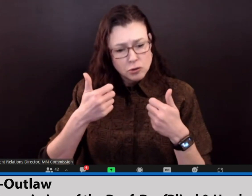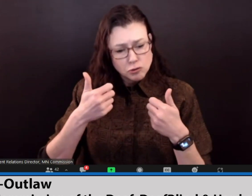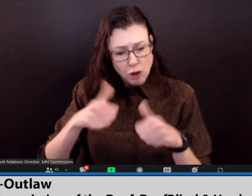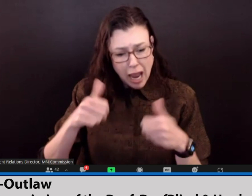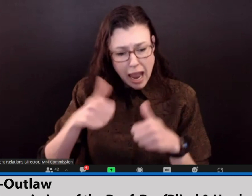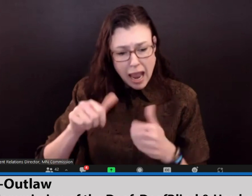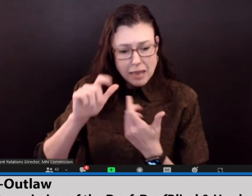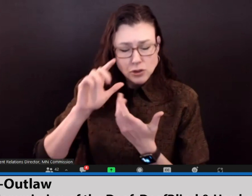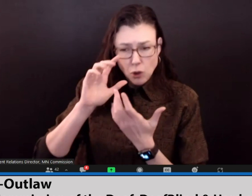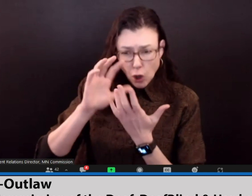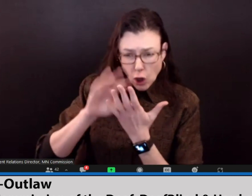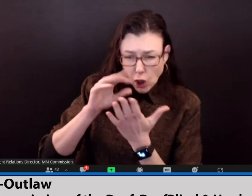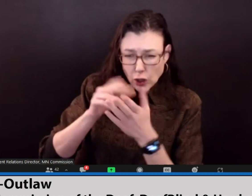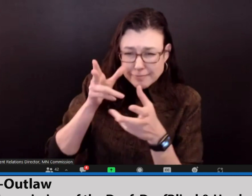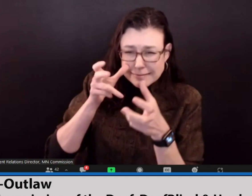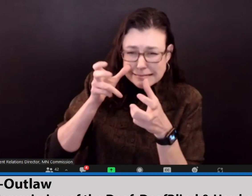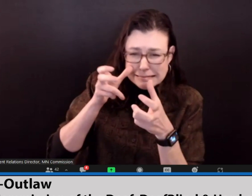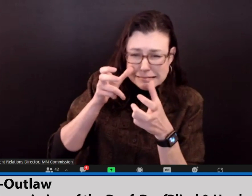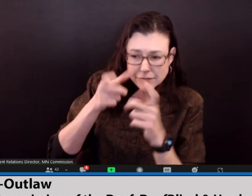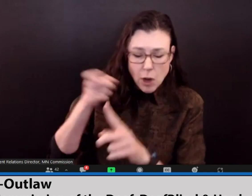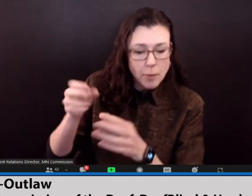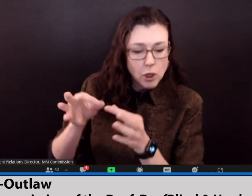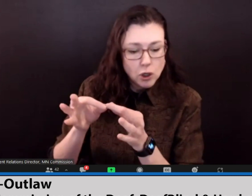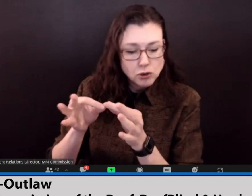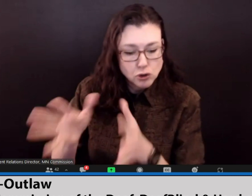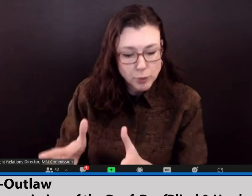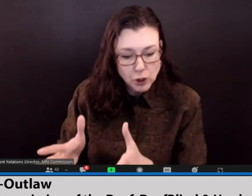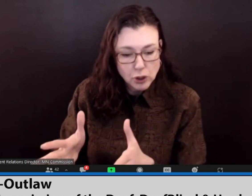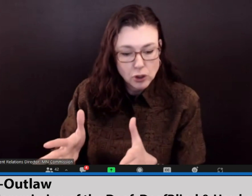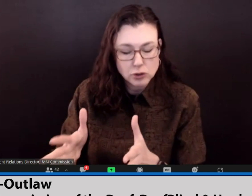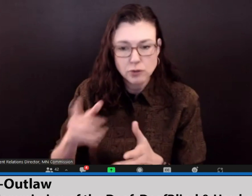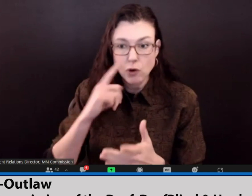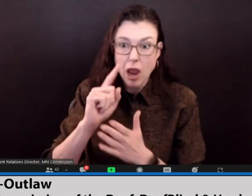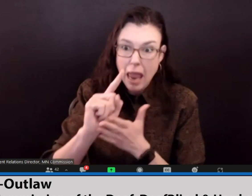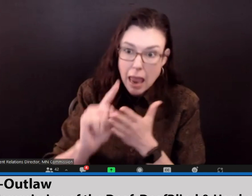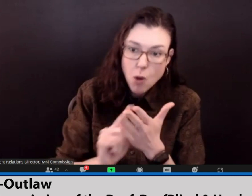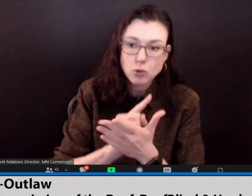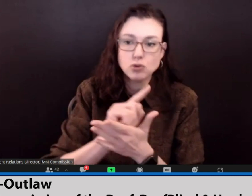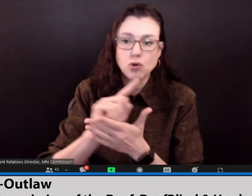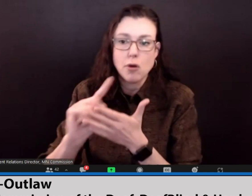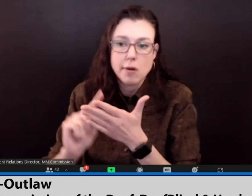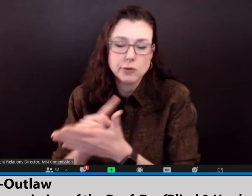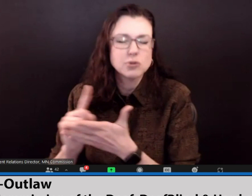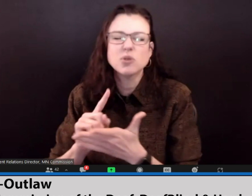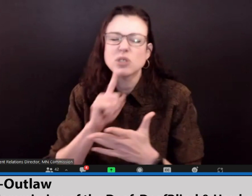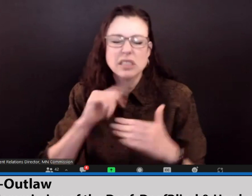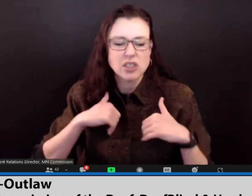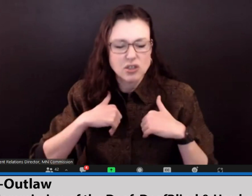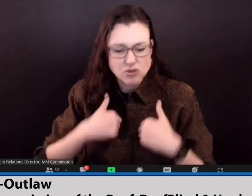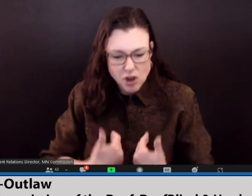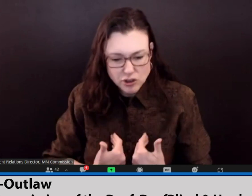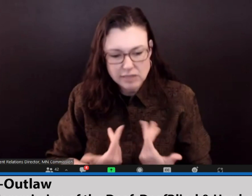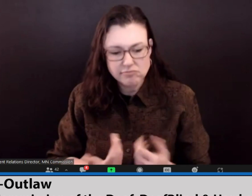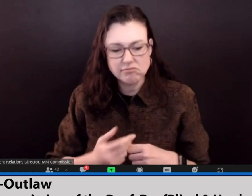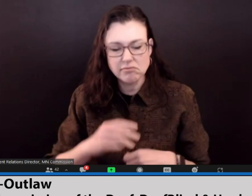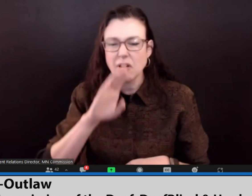I was trying to learn, trying to learn through an interpreter for hours and hours was